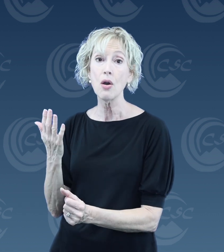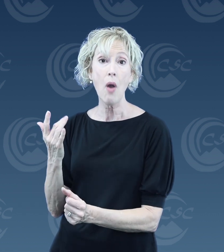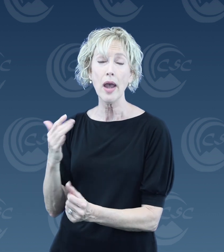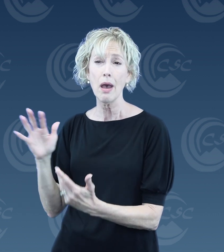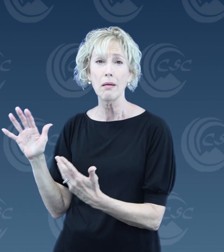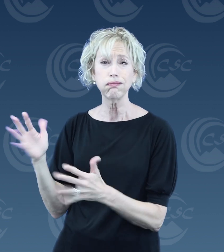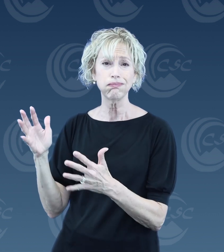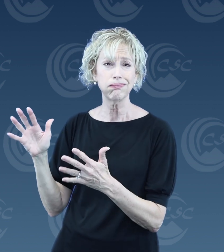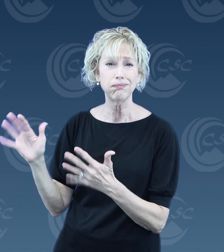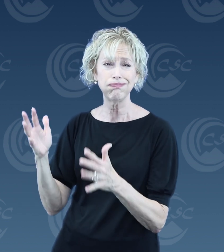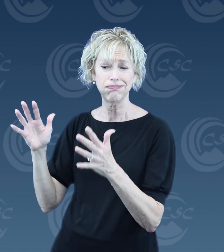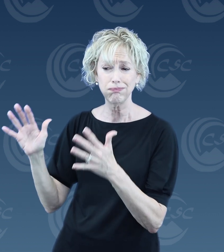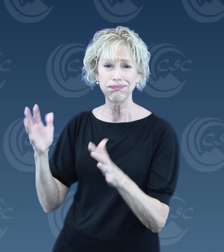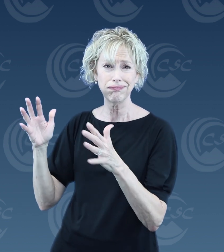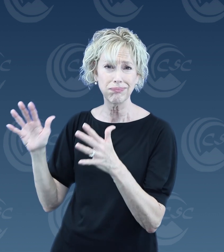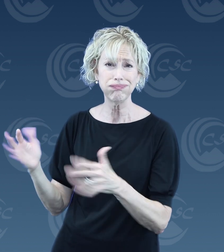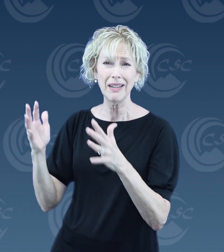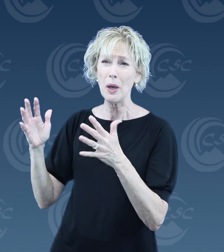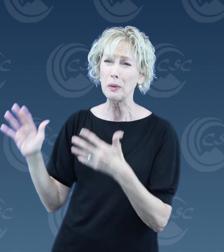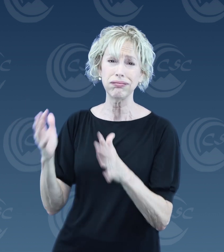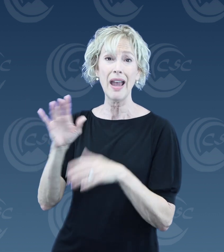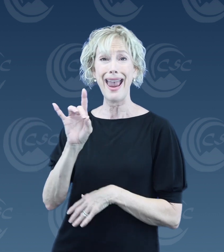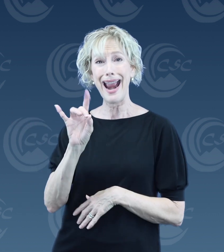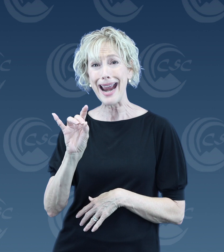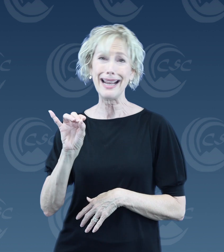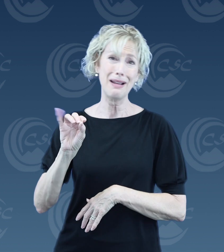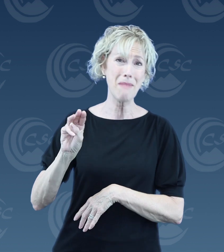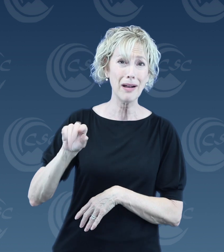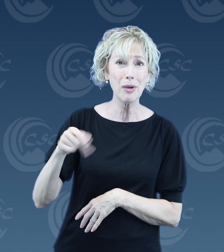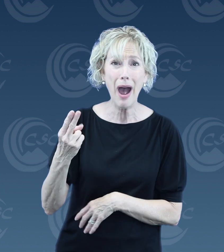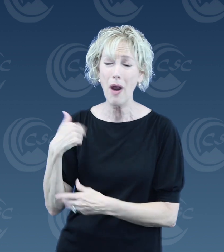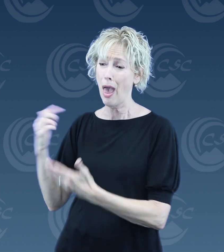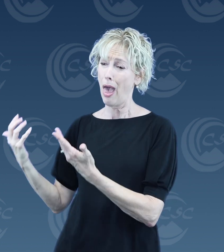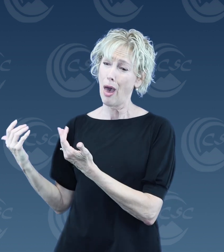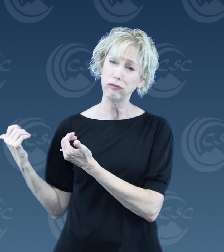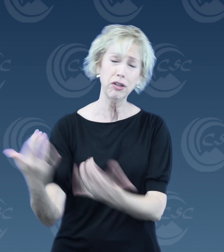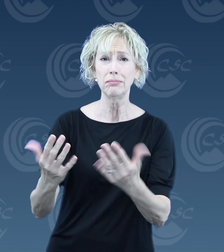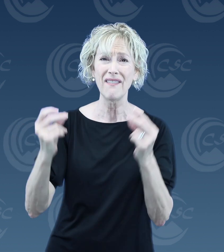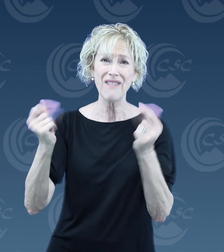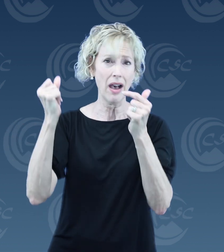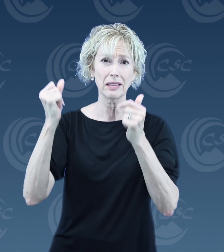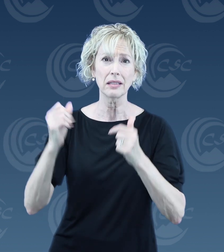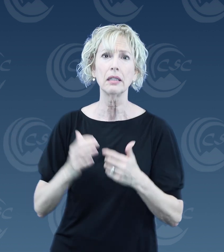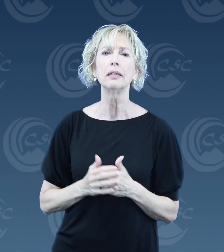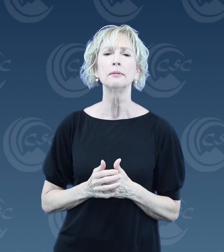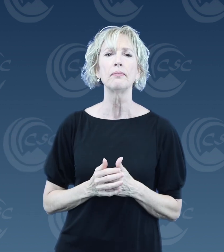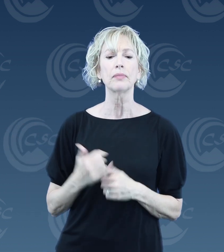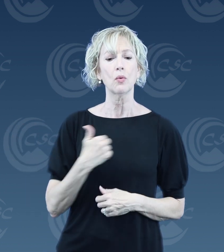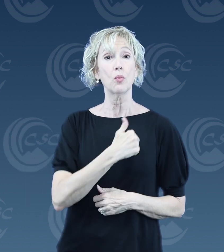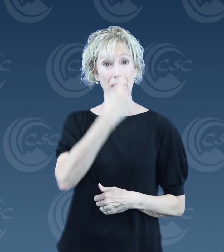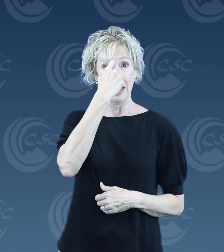when the winds rose up, winds gusting as high as 81 miles per hour, fire spread rapidly. We